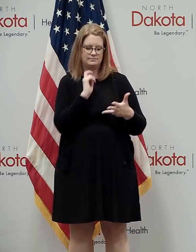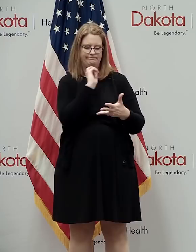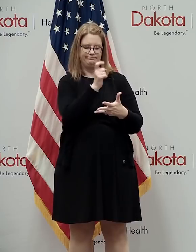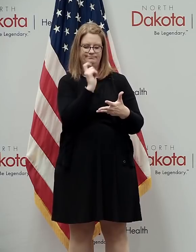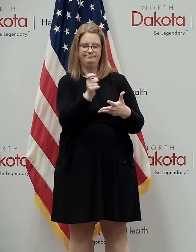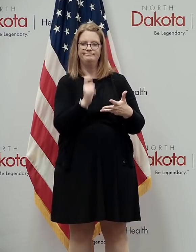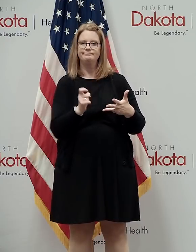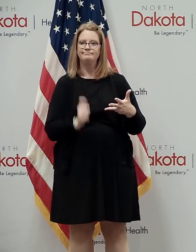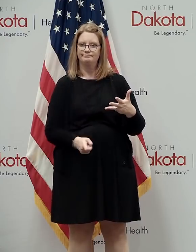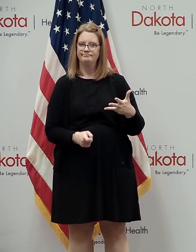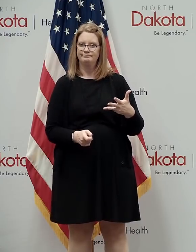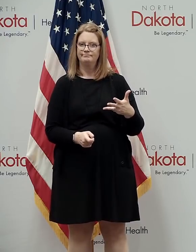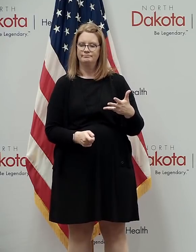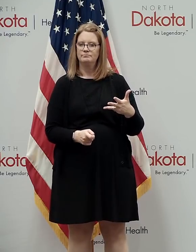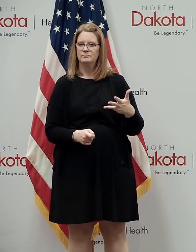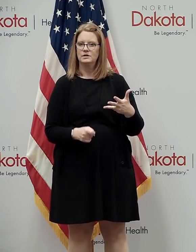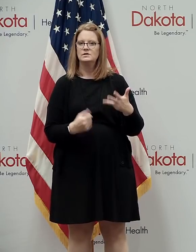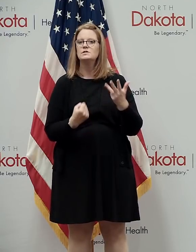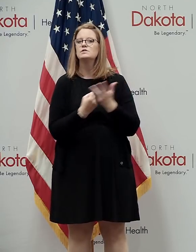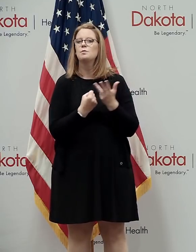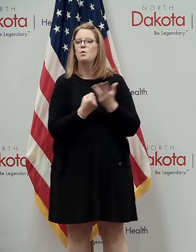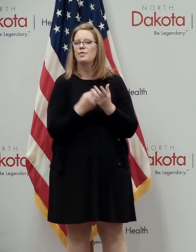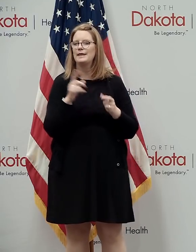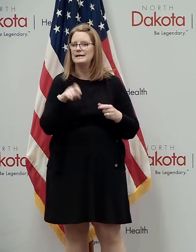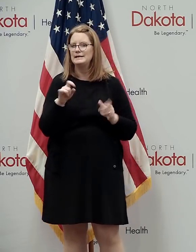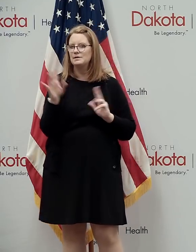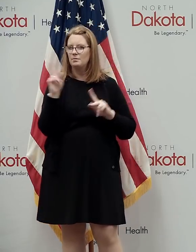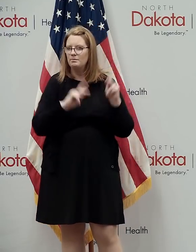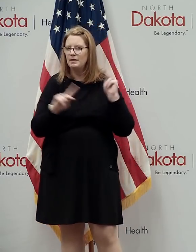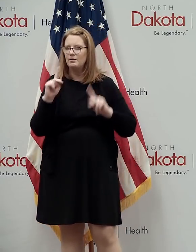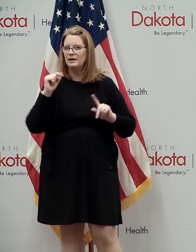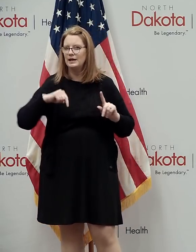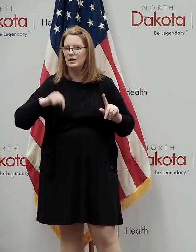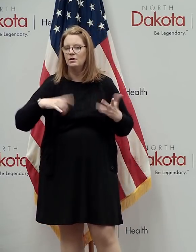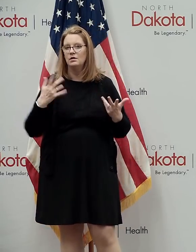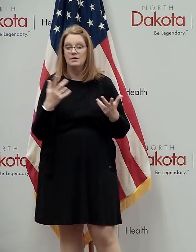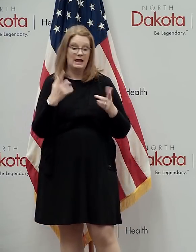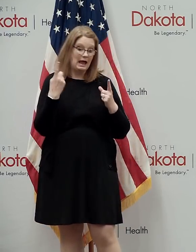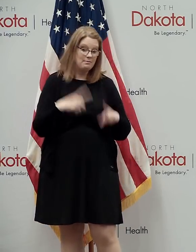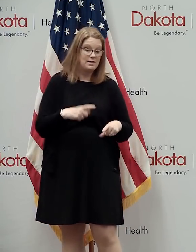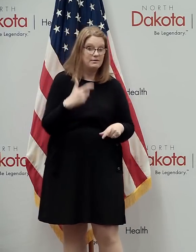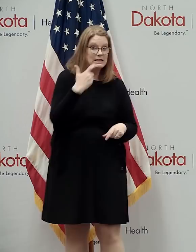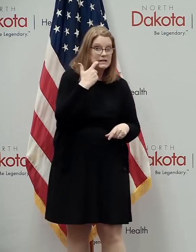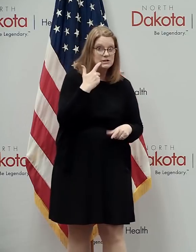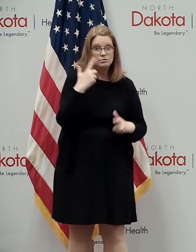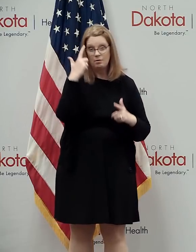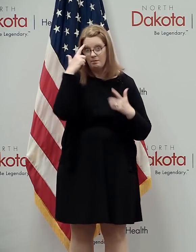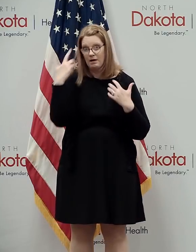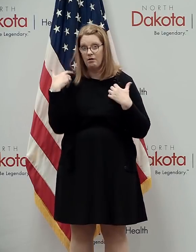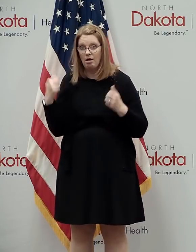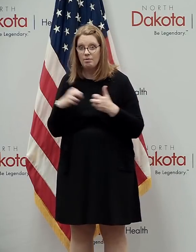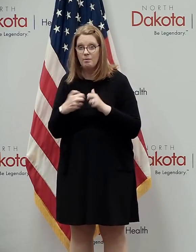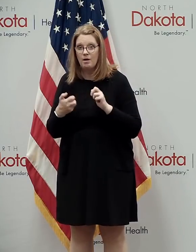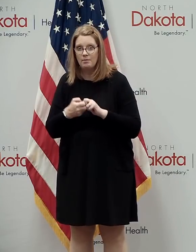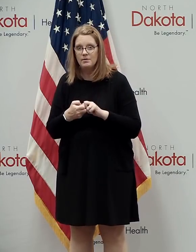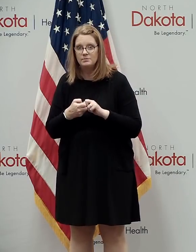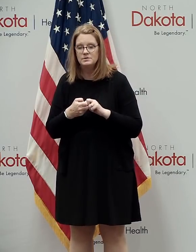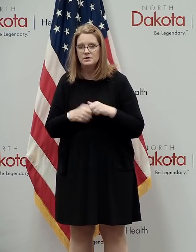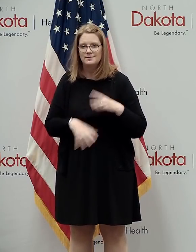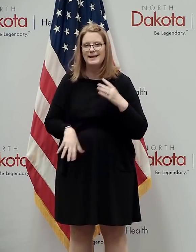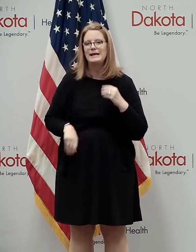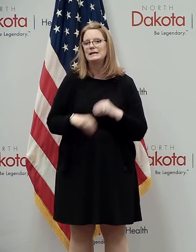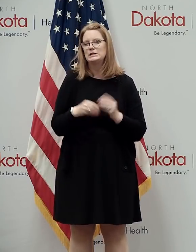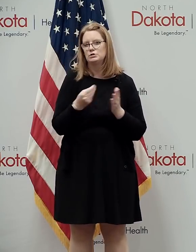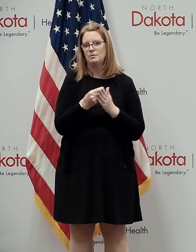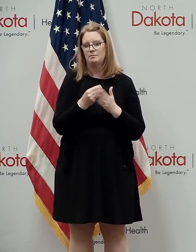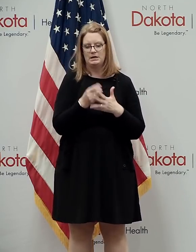of Human Services Behavioral Health Division to support the needs of individuals with addiction or mental health during the COVID-19